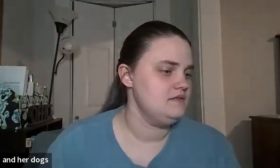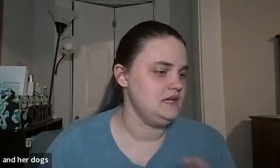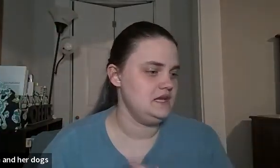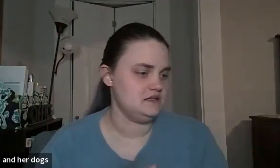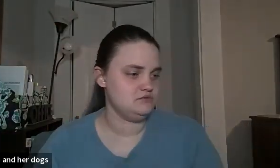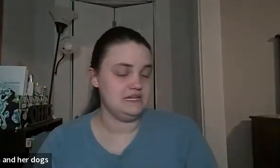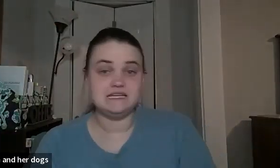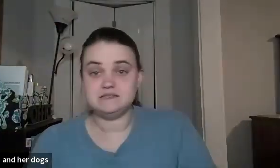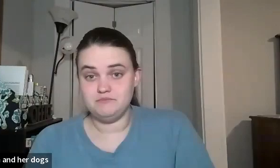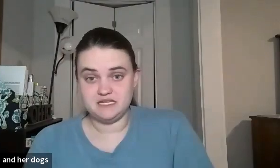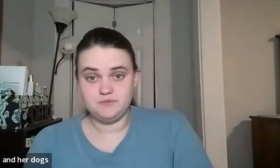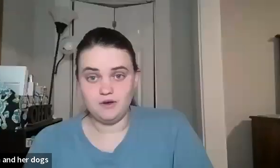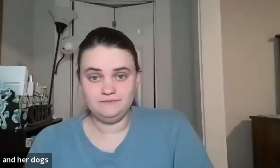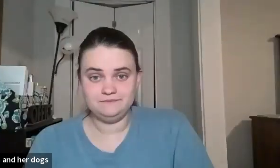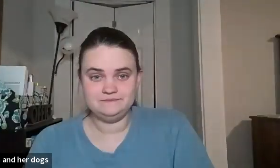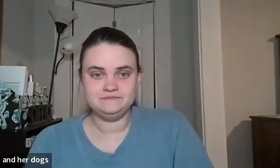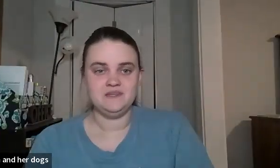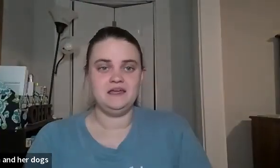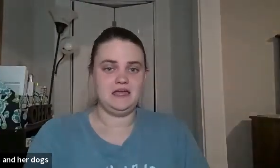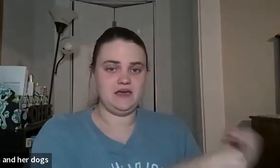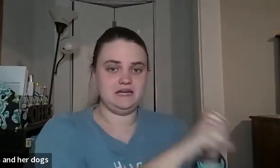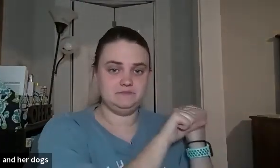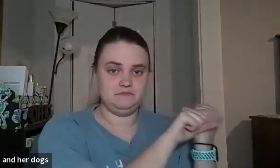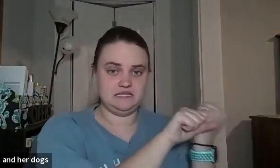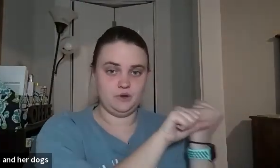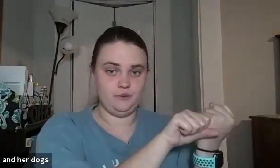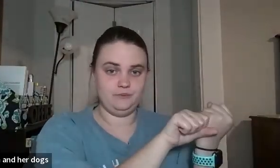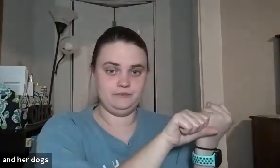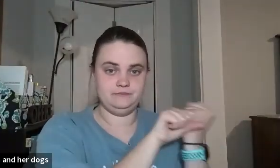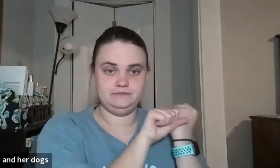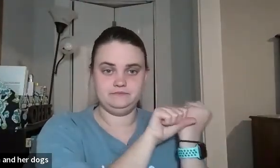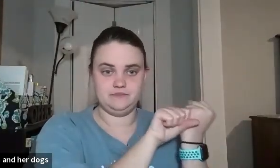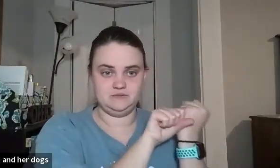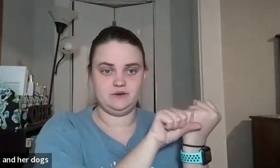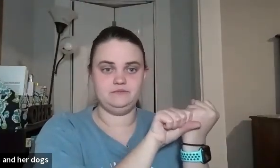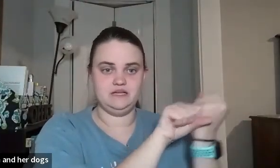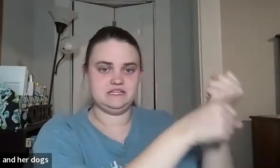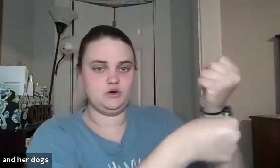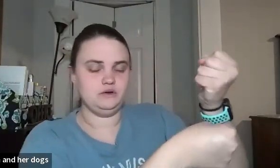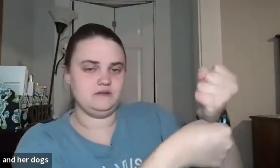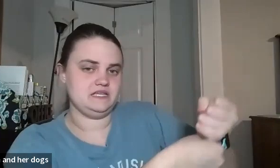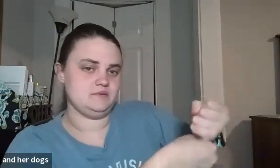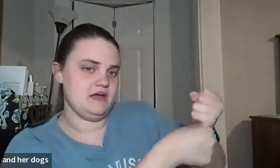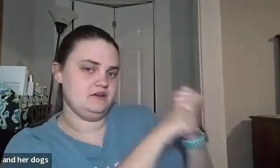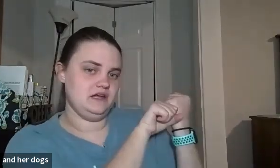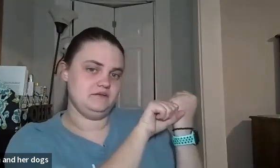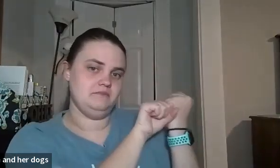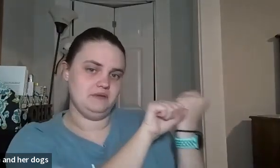The next one is baseball, and that is baseball. It's like you're holding the baseball bat in your hand,